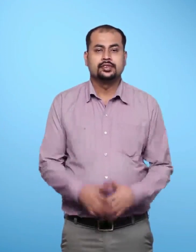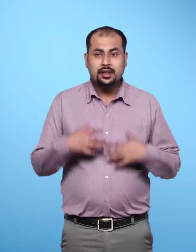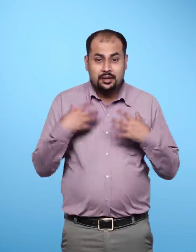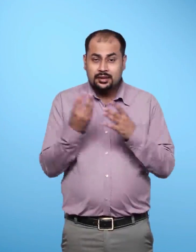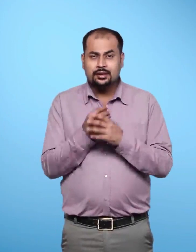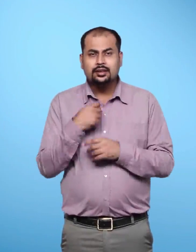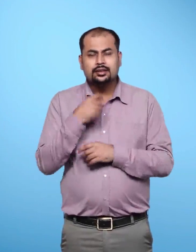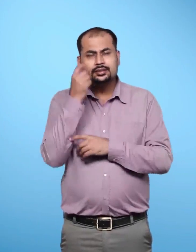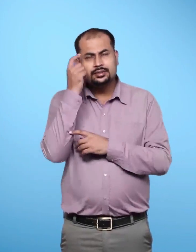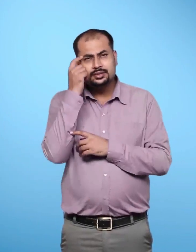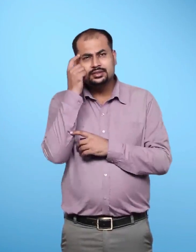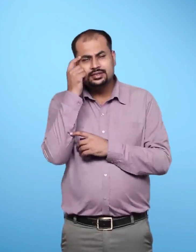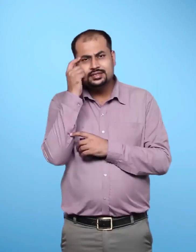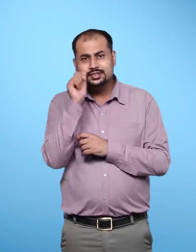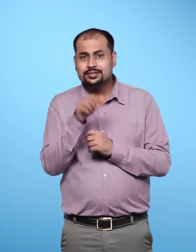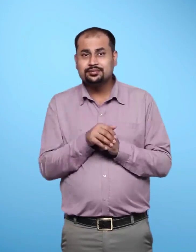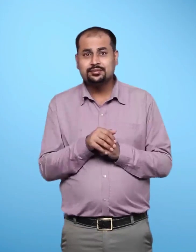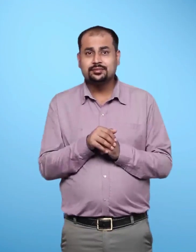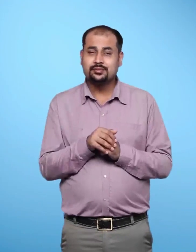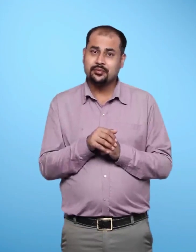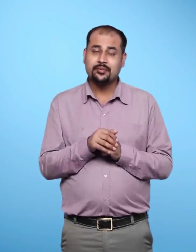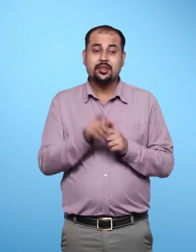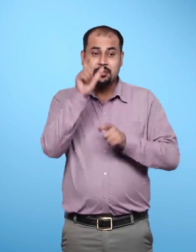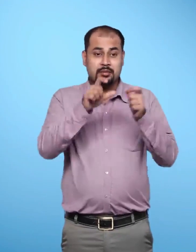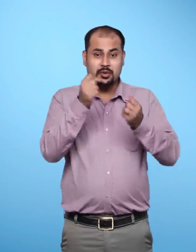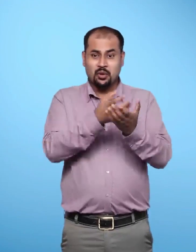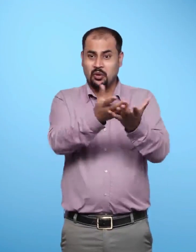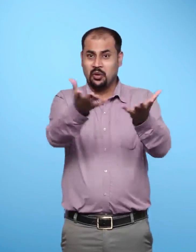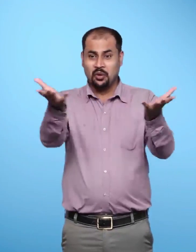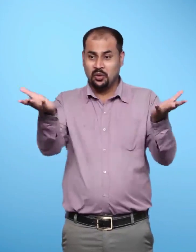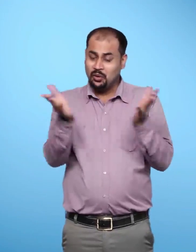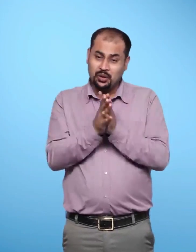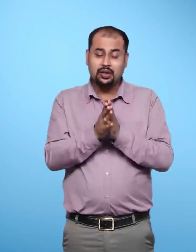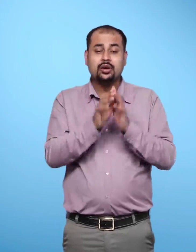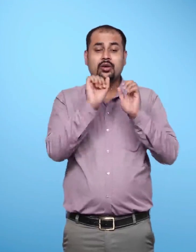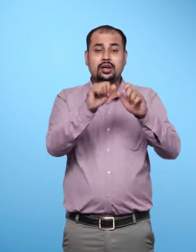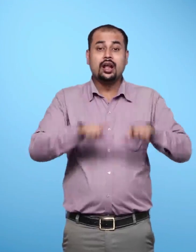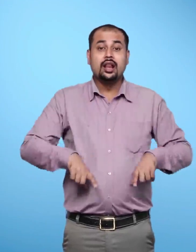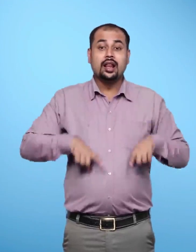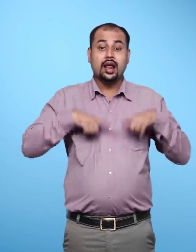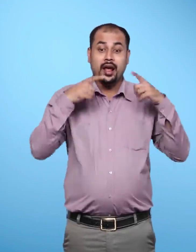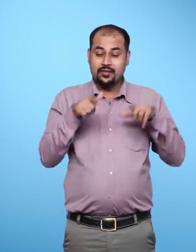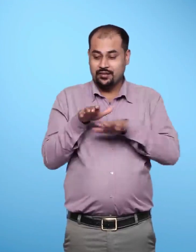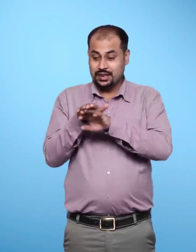We might wonder about the number of people whose lives are related to fish.